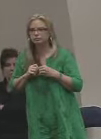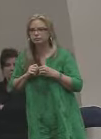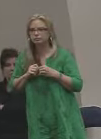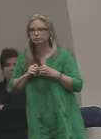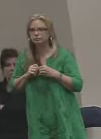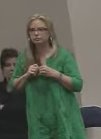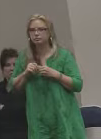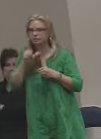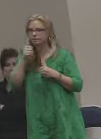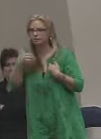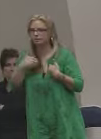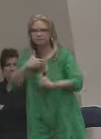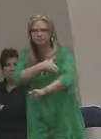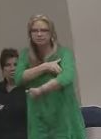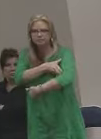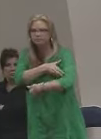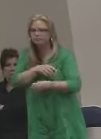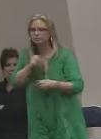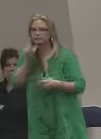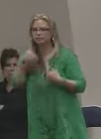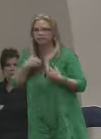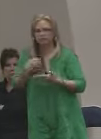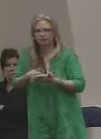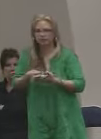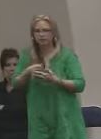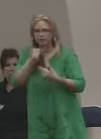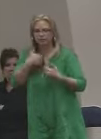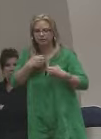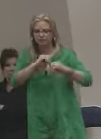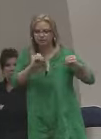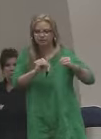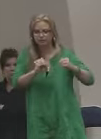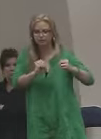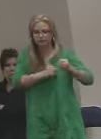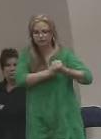didn't have power, didn't have anybody in his corner.